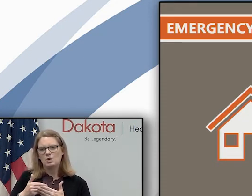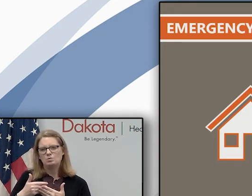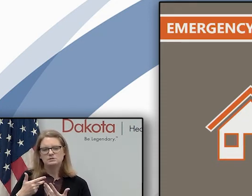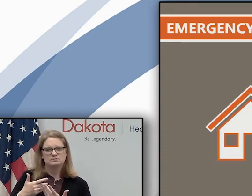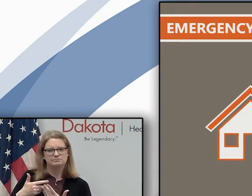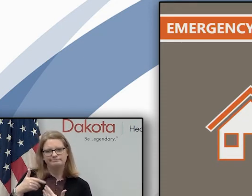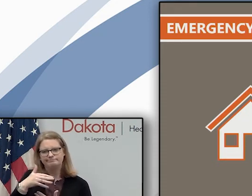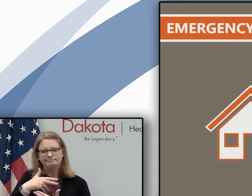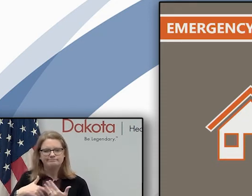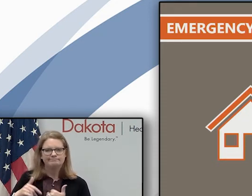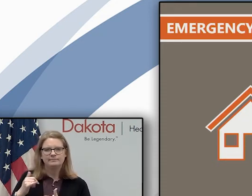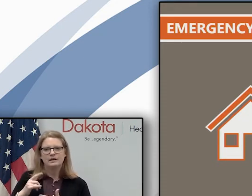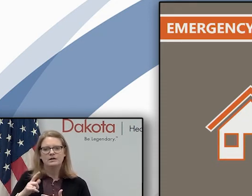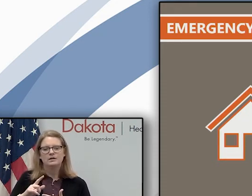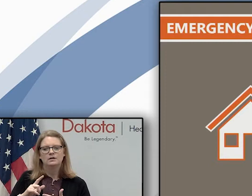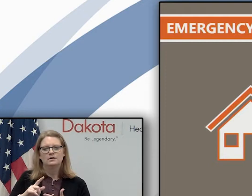contacts,